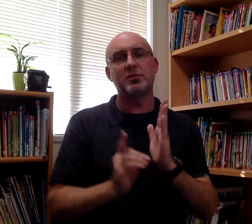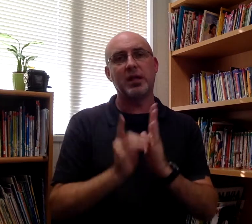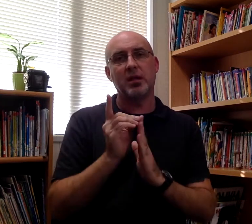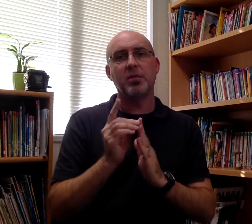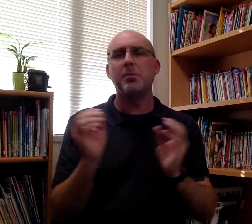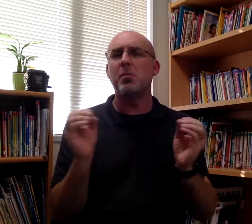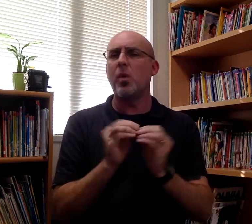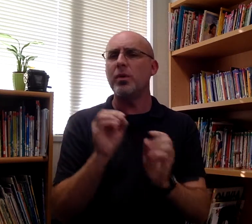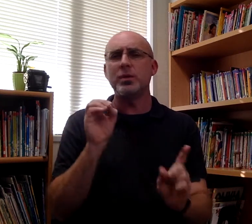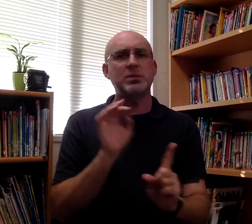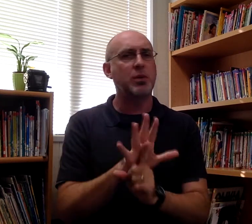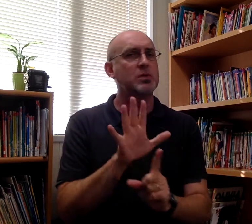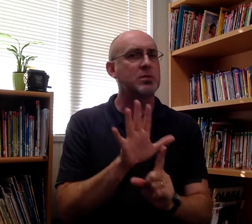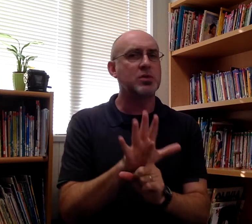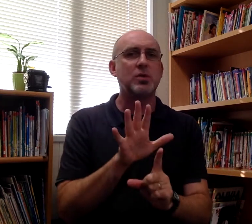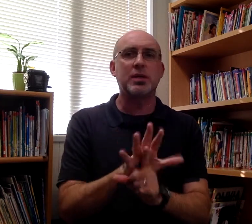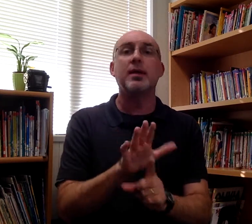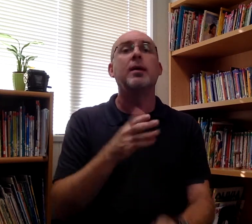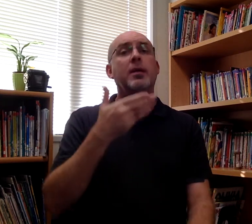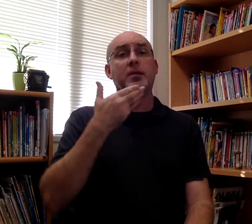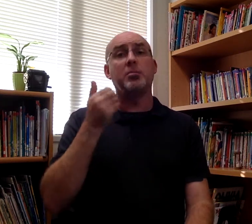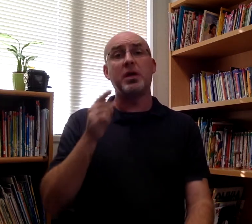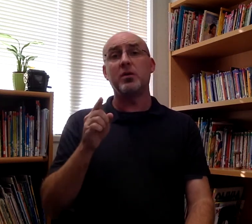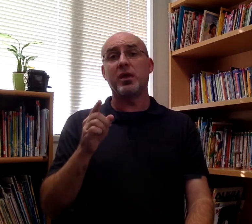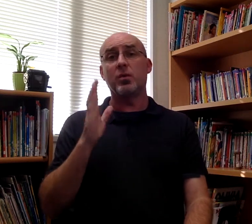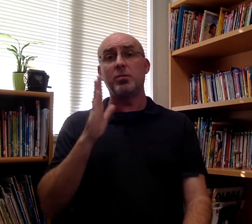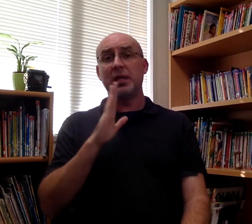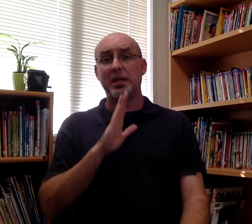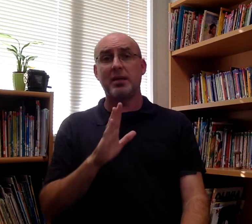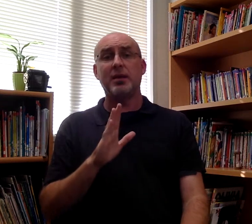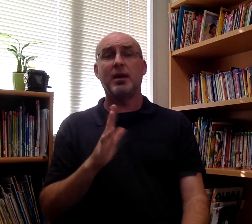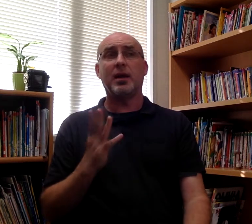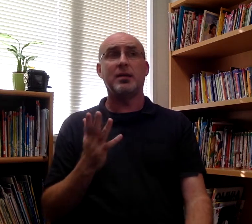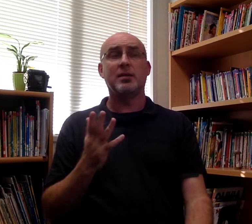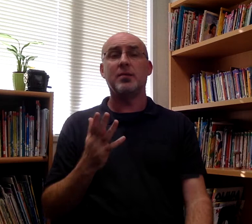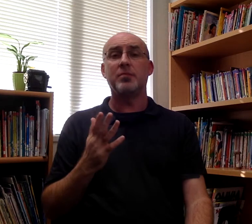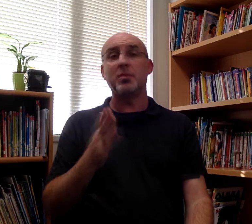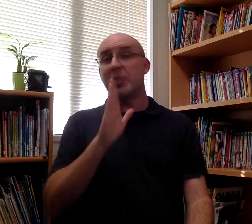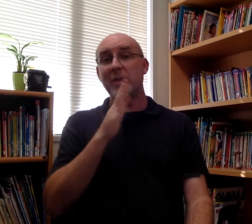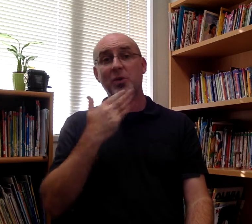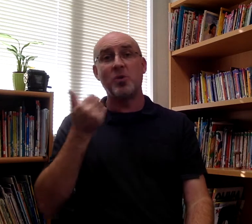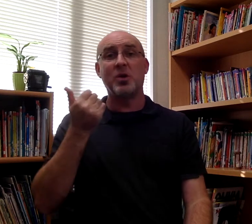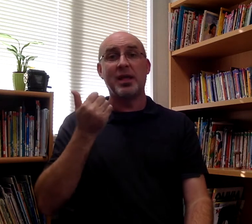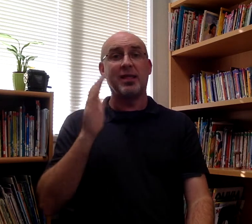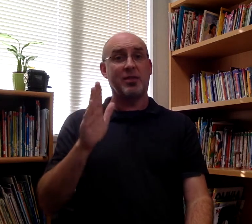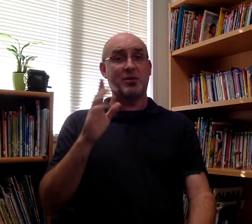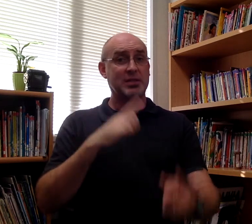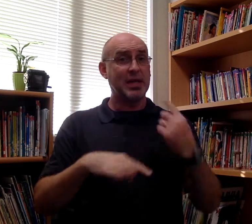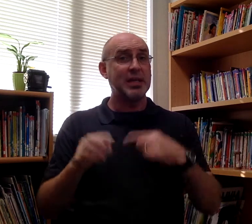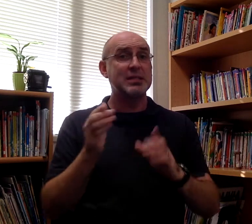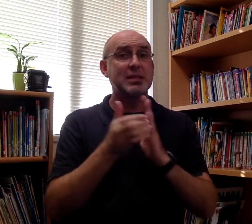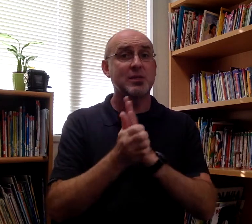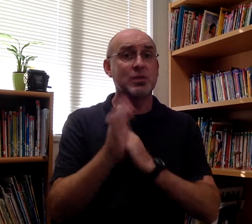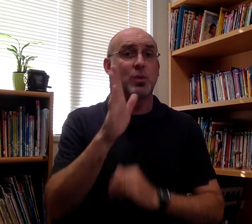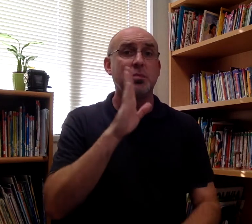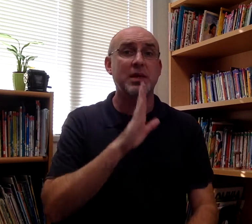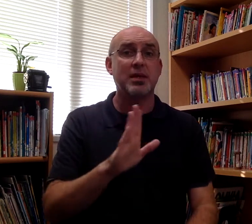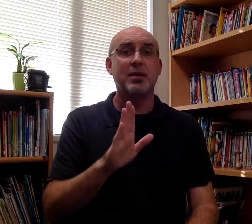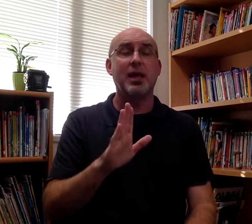develop. The more you expose them to it, the better they will be, and the better their signing skills will be, and